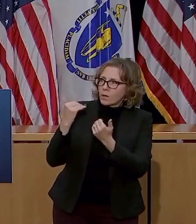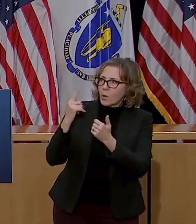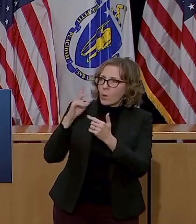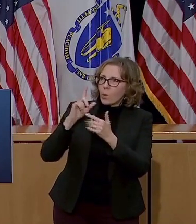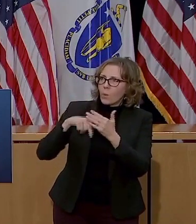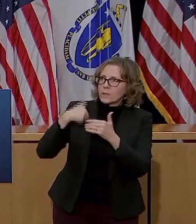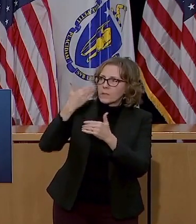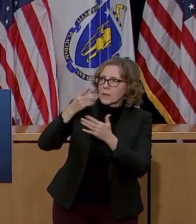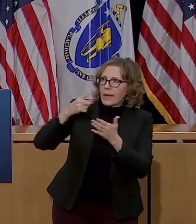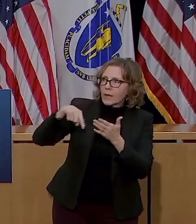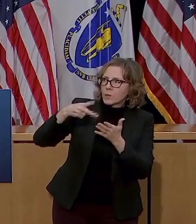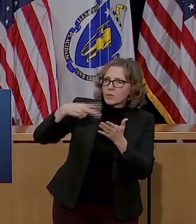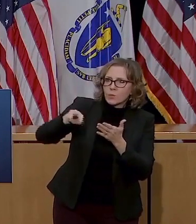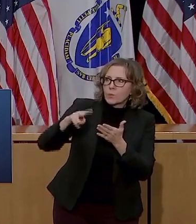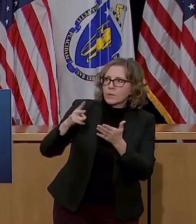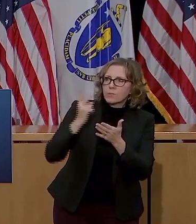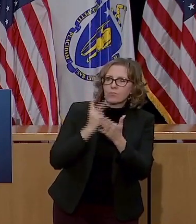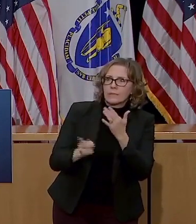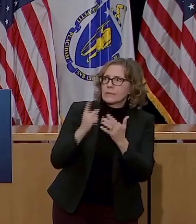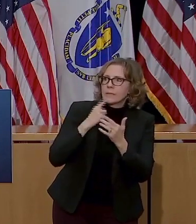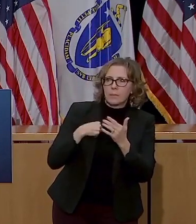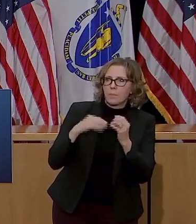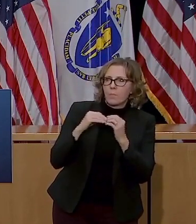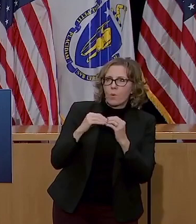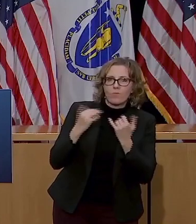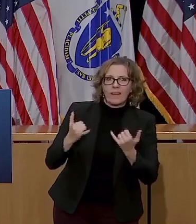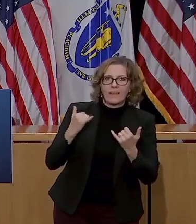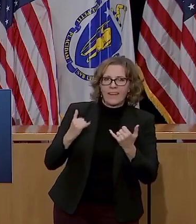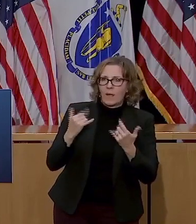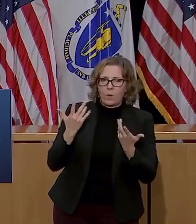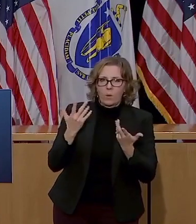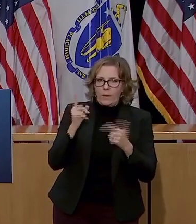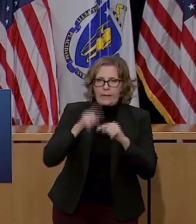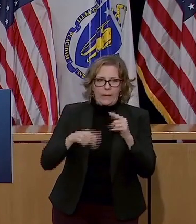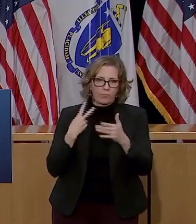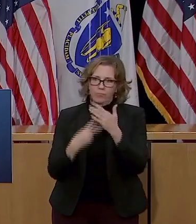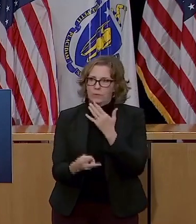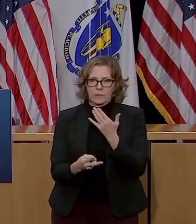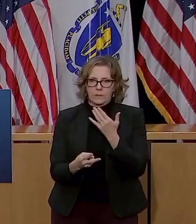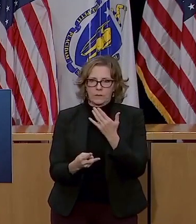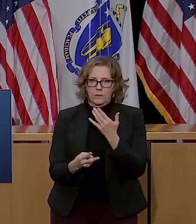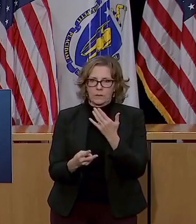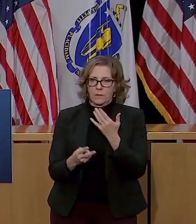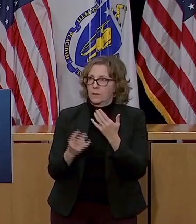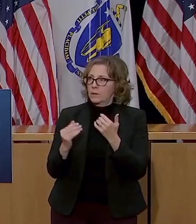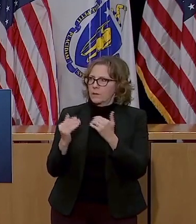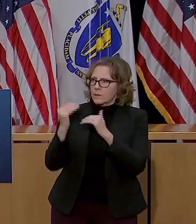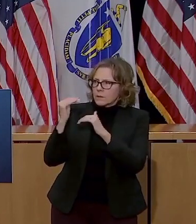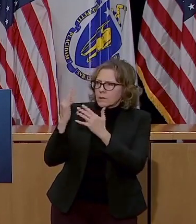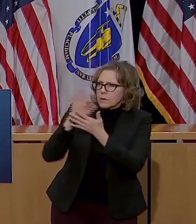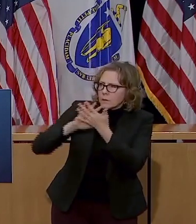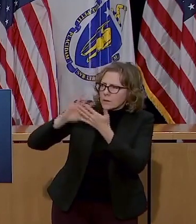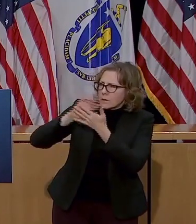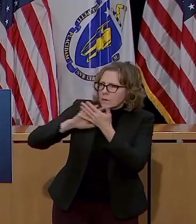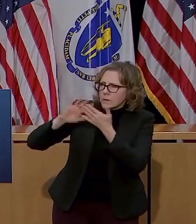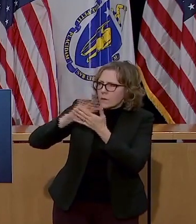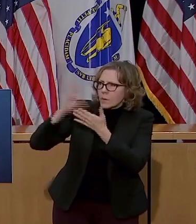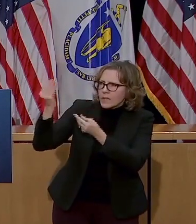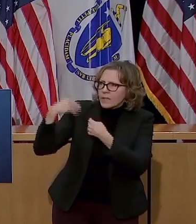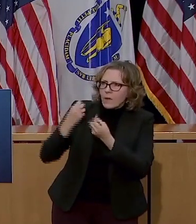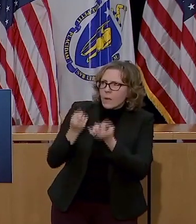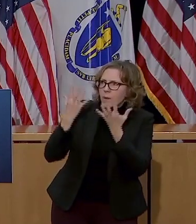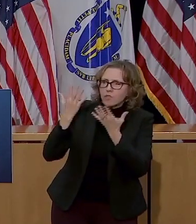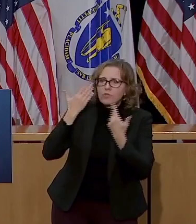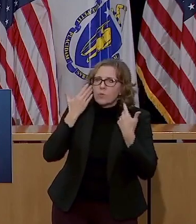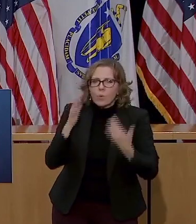is so that we can make appropriate decisions with high degrees of confidence that the vaccine we put out the door